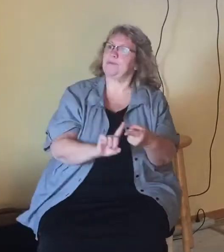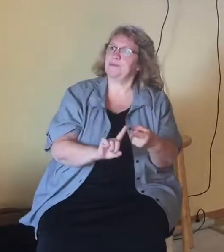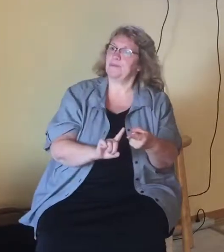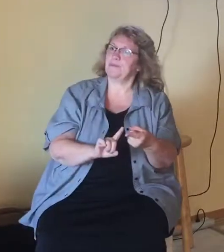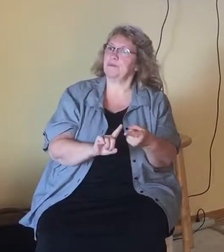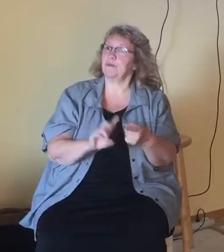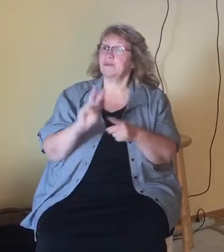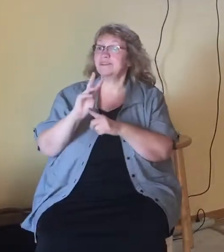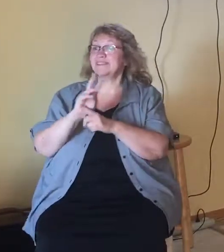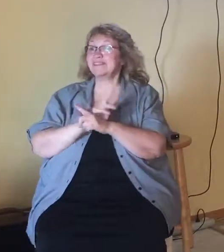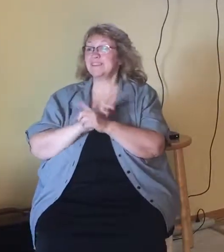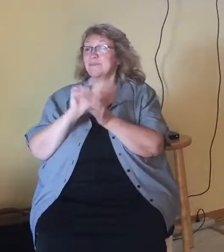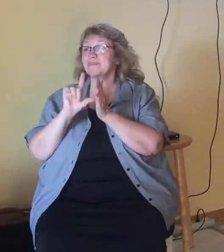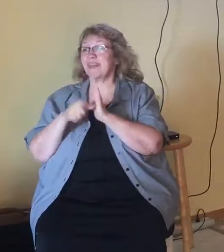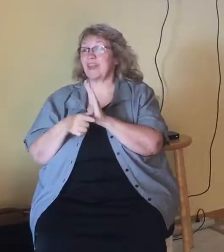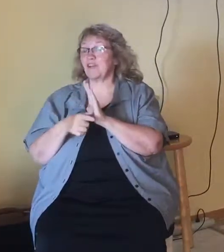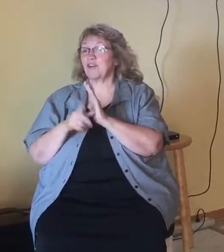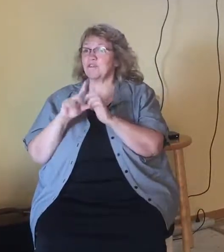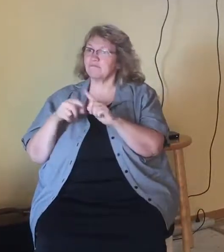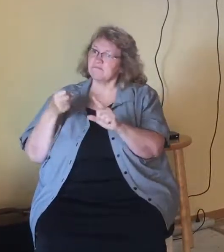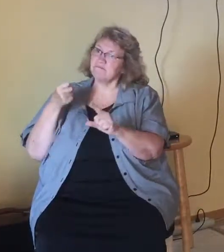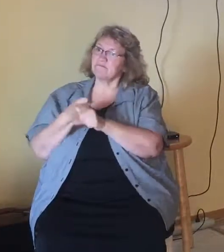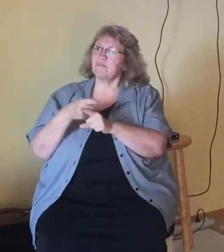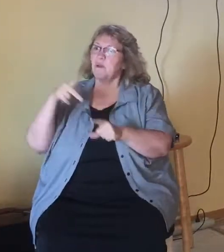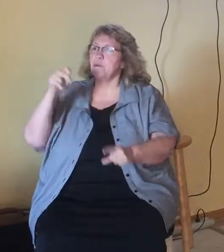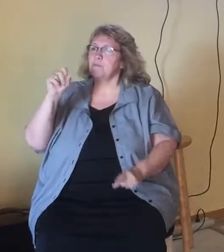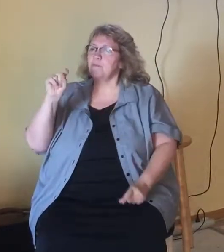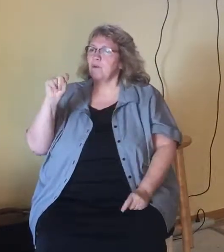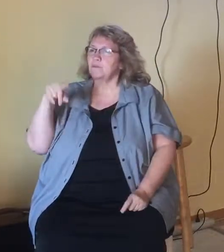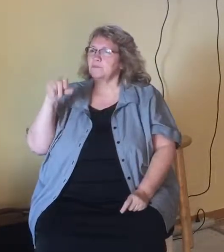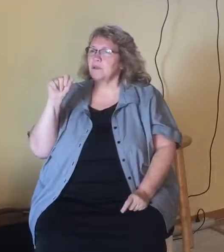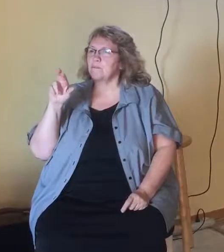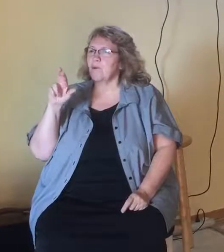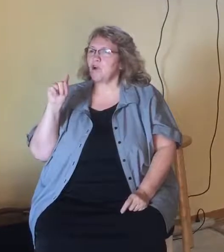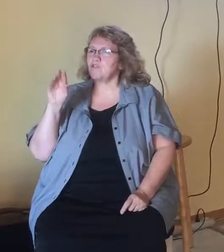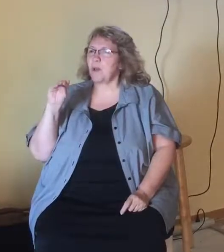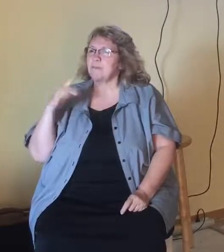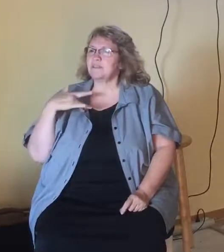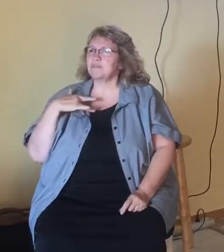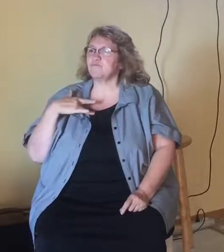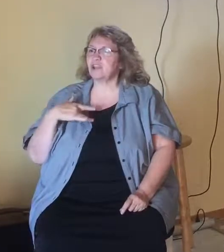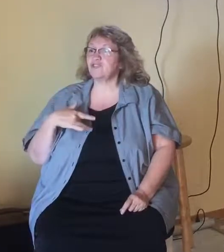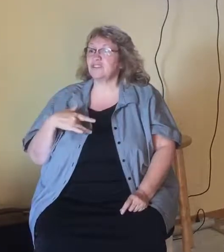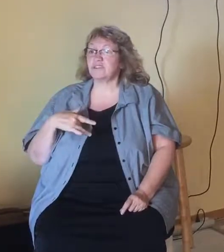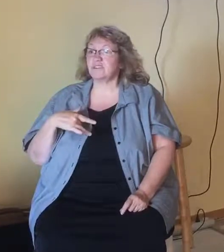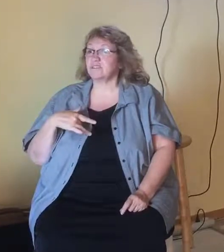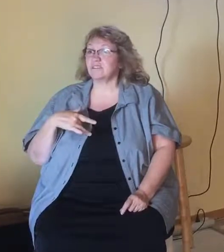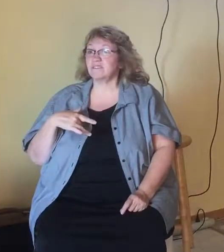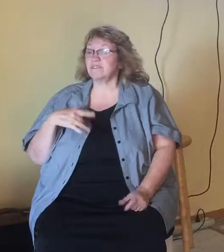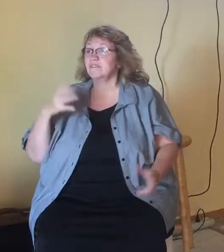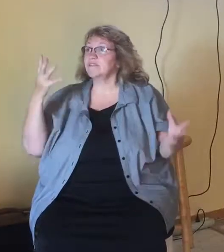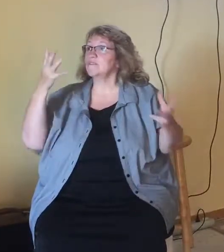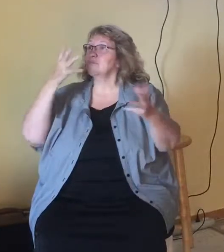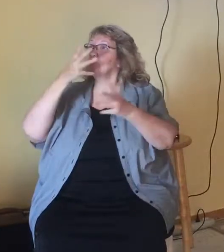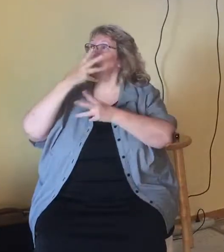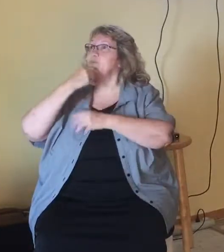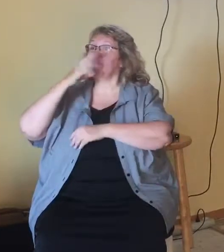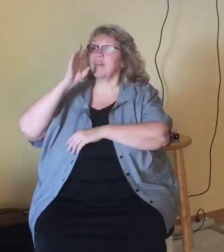But 6 months later, I got hit with postpartum depression. And I literally spent a beautiful Alaskan